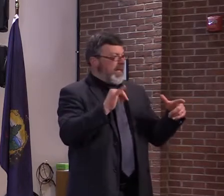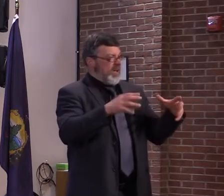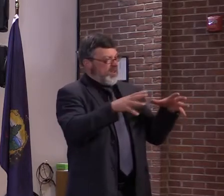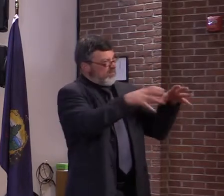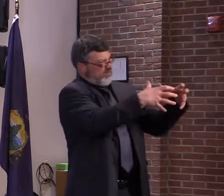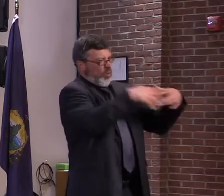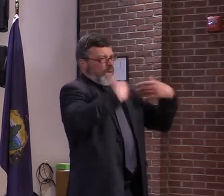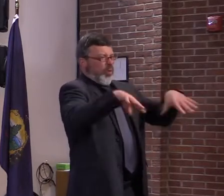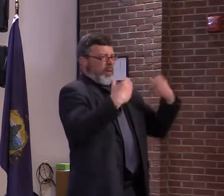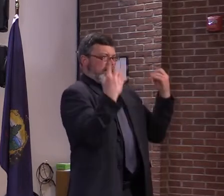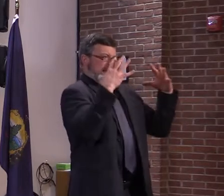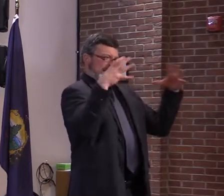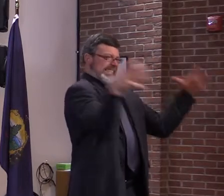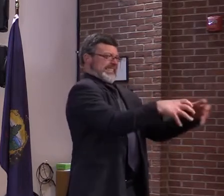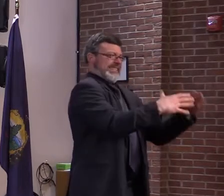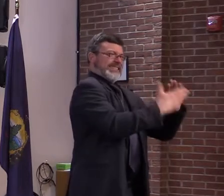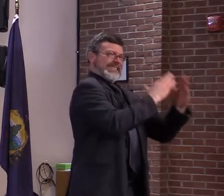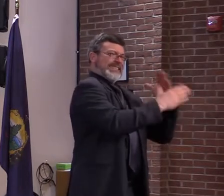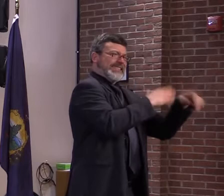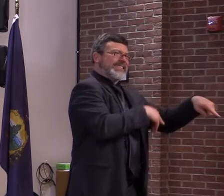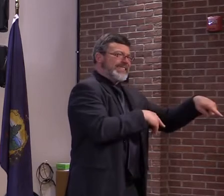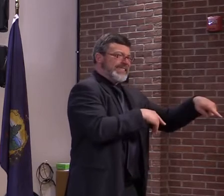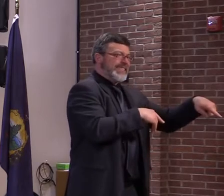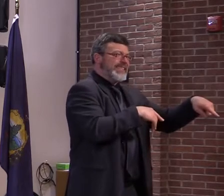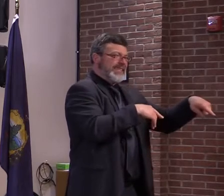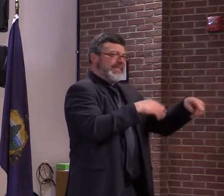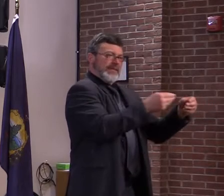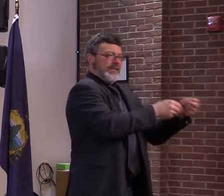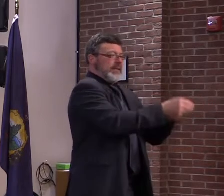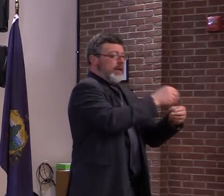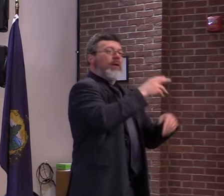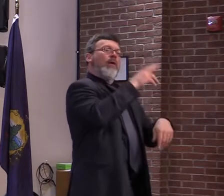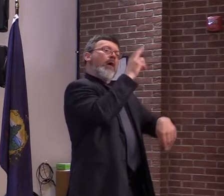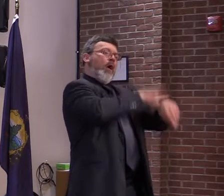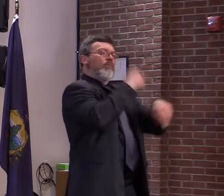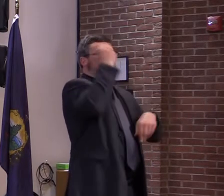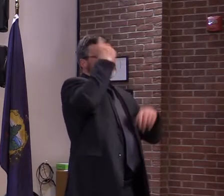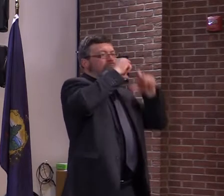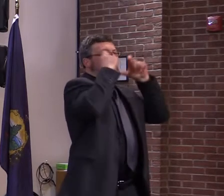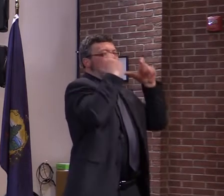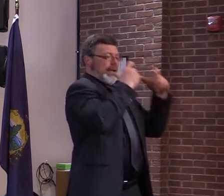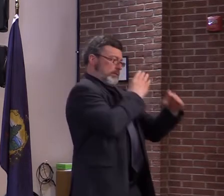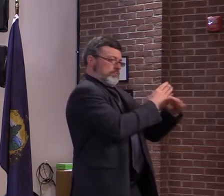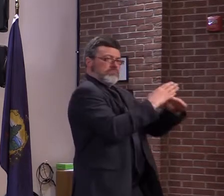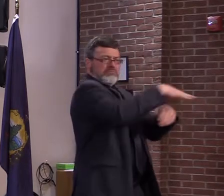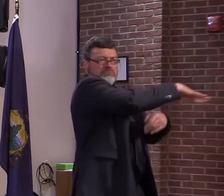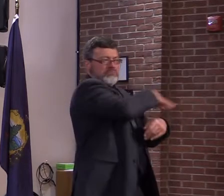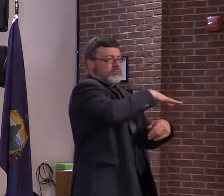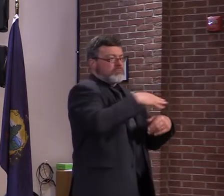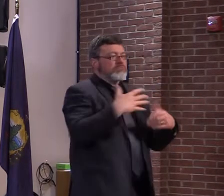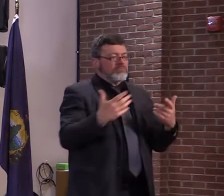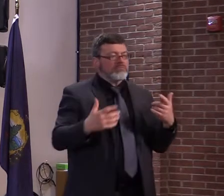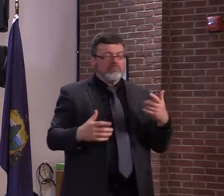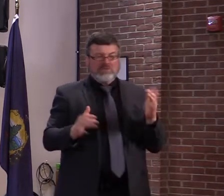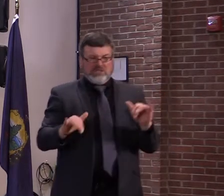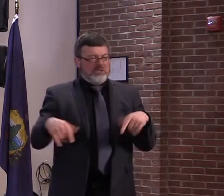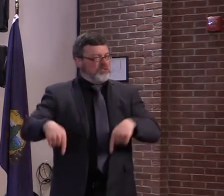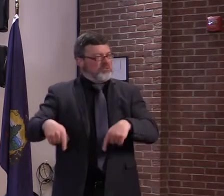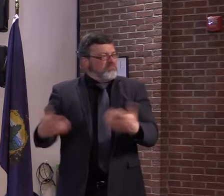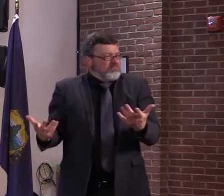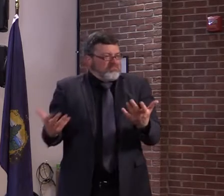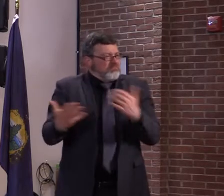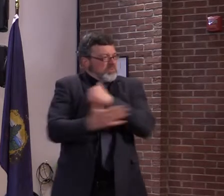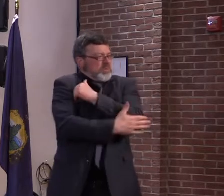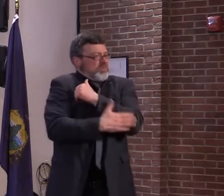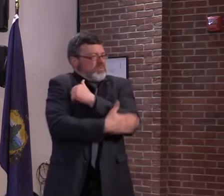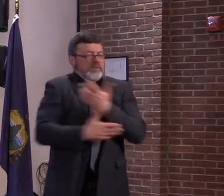their population would benefit. Do you think it was a sound analysis that resulted in a sound updating guidance? Well, I think it's a